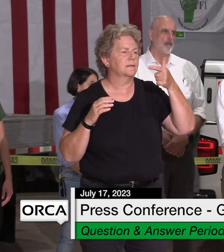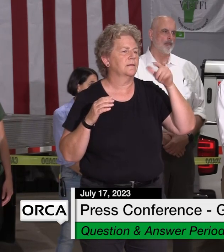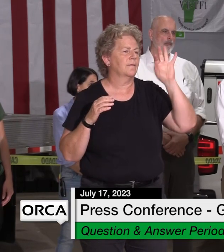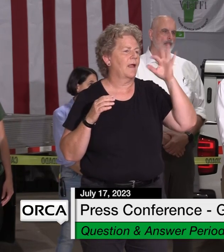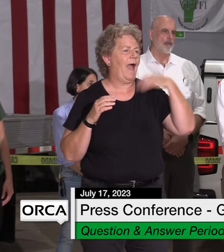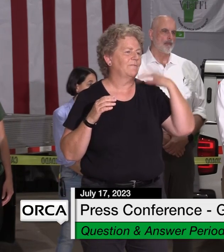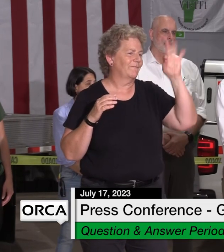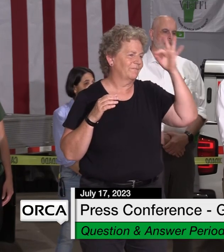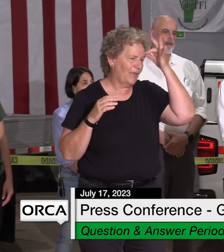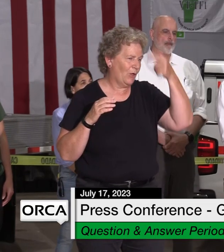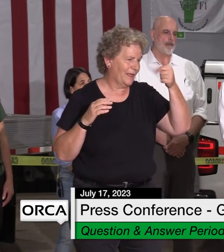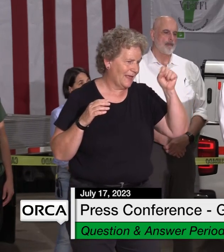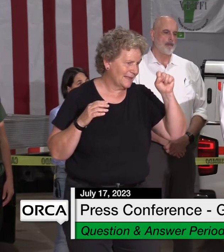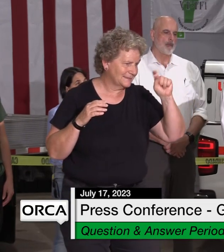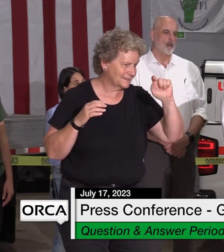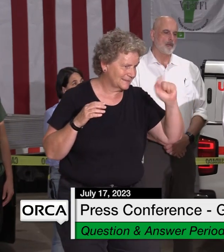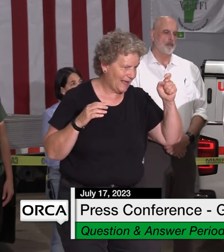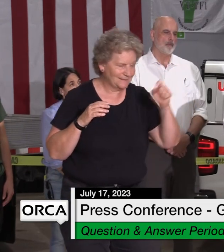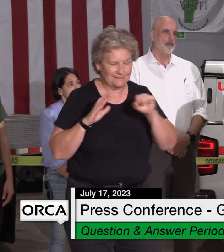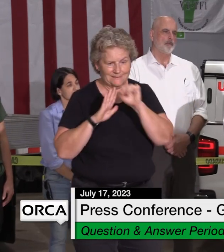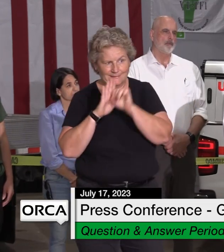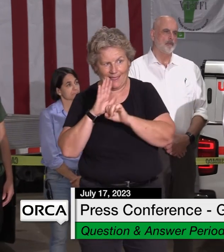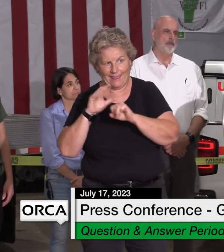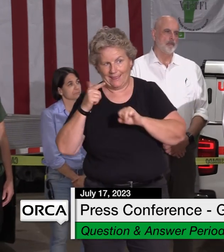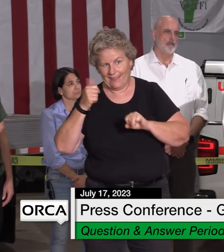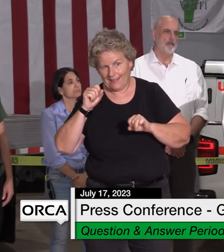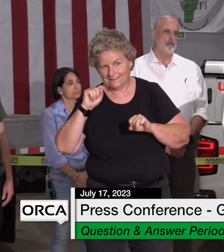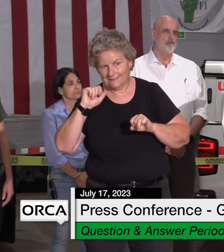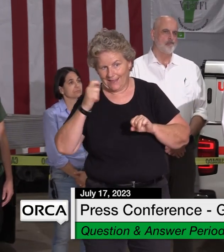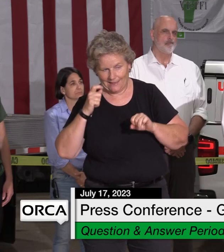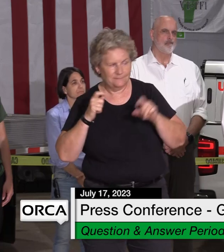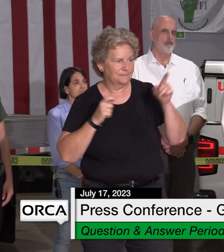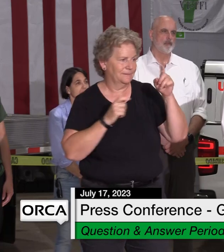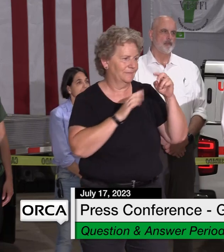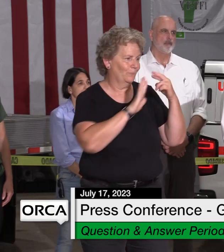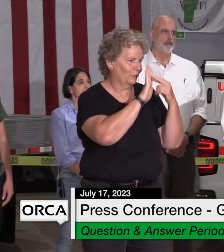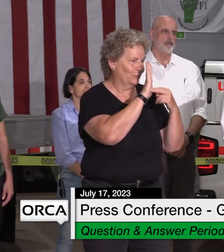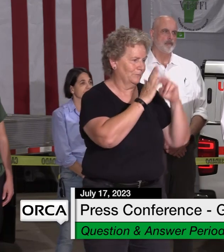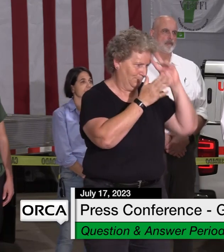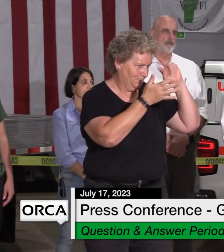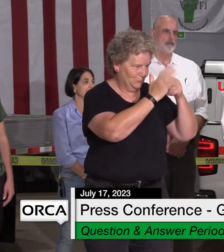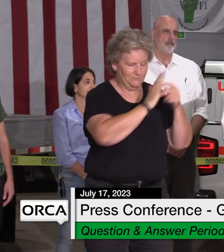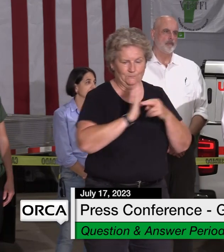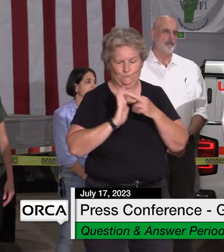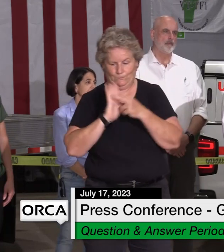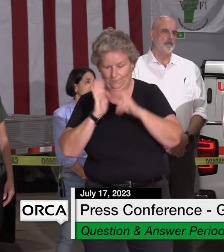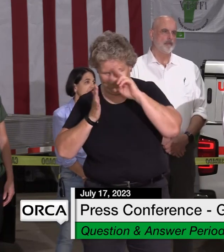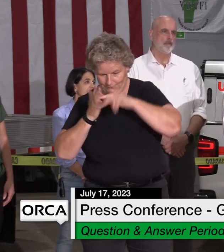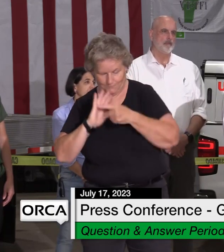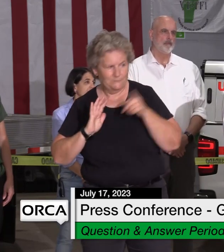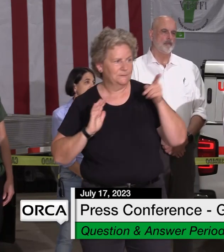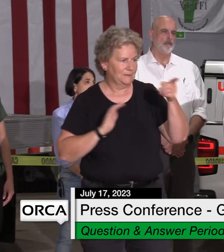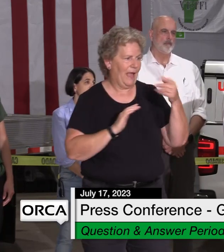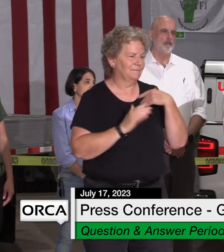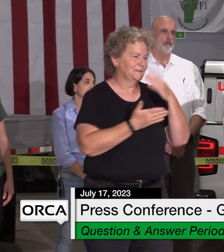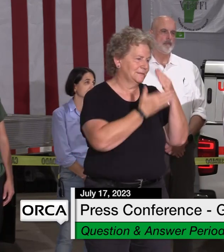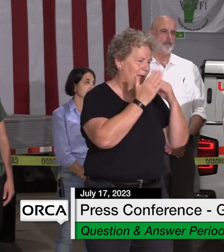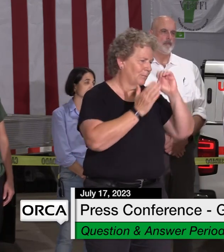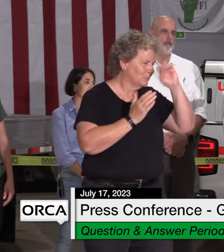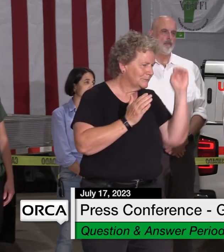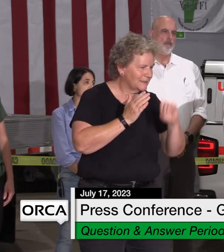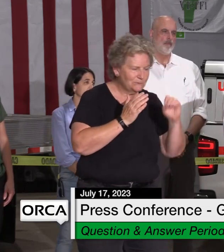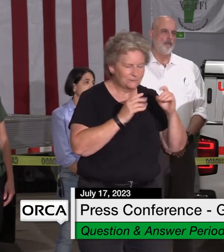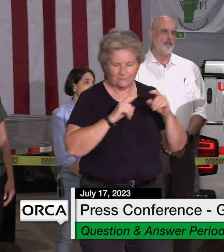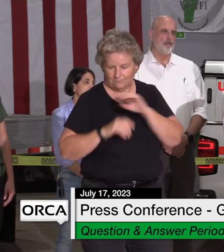today? You know, when you see that hotel in Hardwick that was cut in half and carried down the river, when you